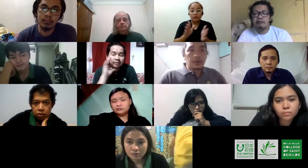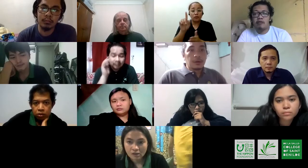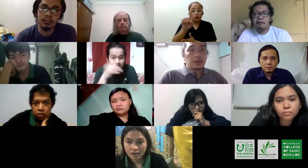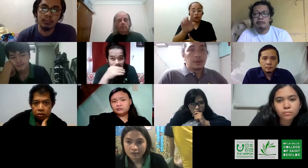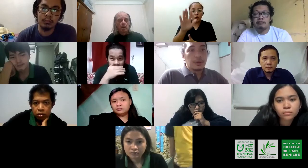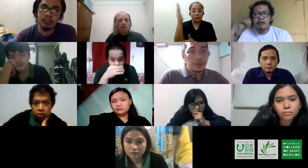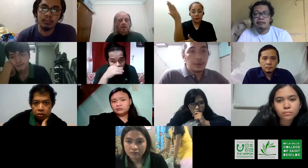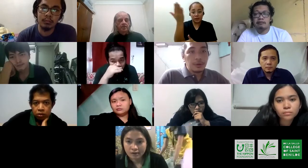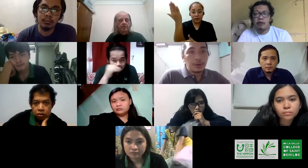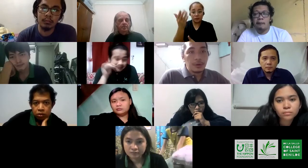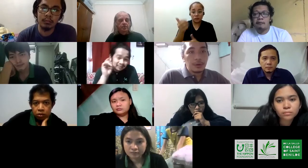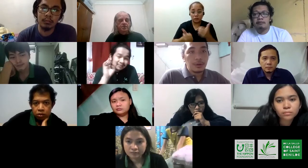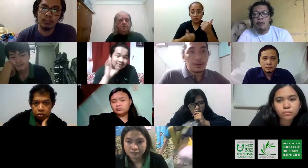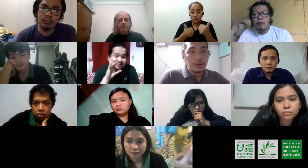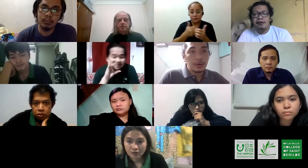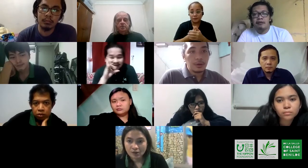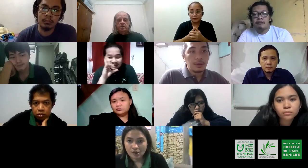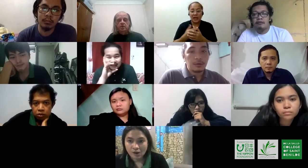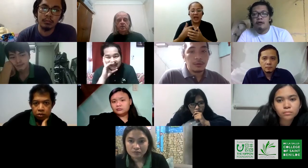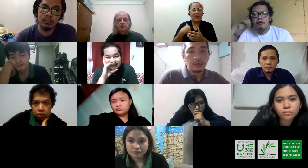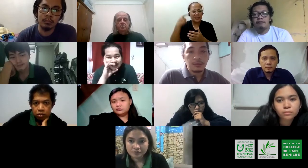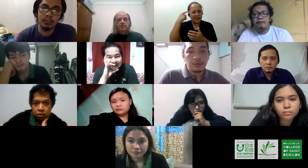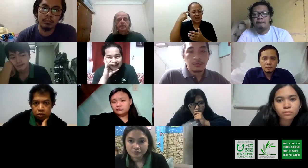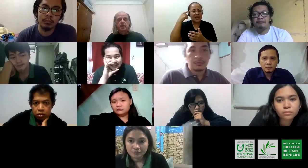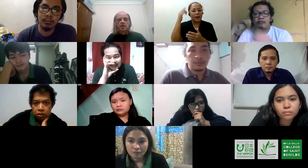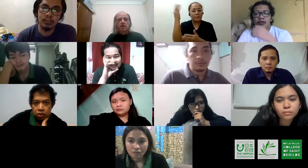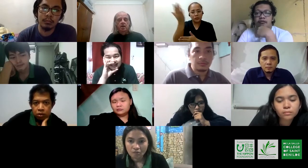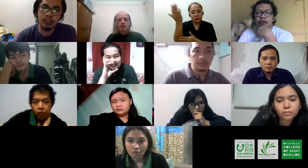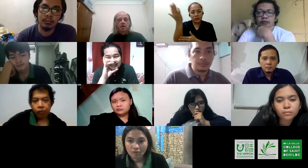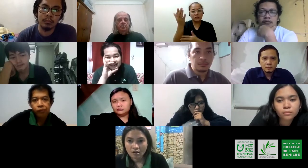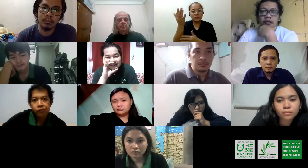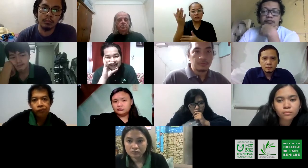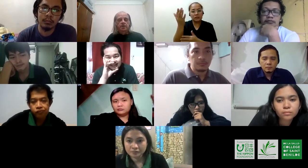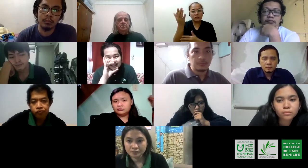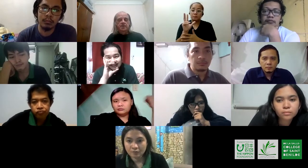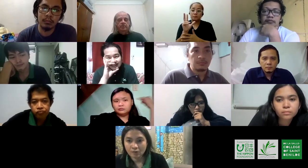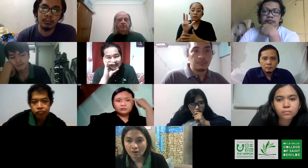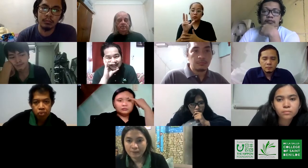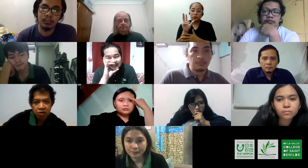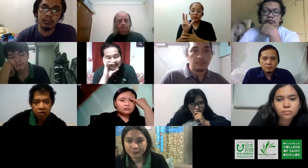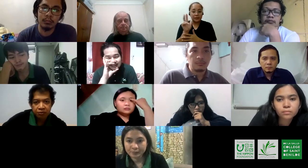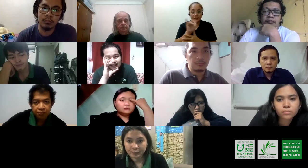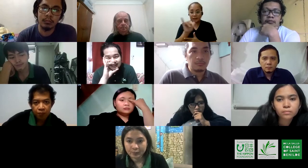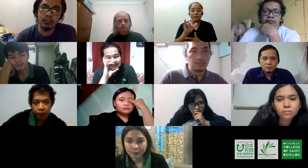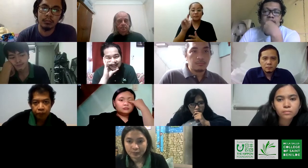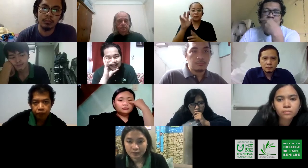presentation? I think the presentation could also be on the 27th.